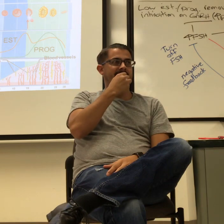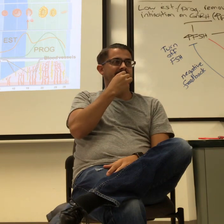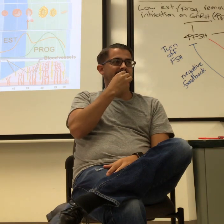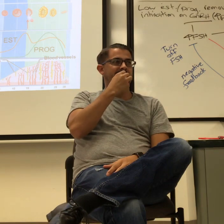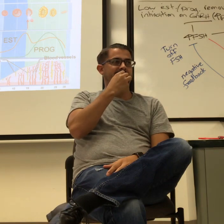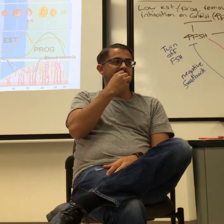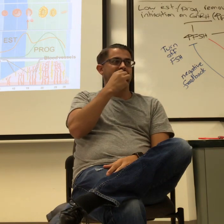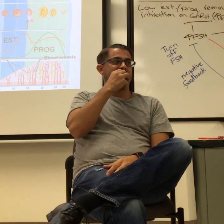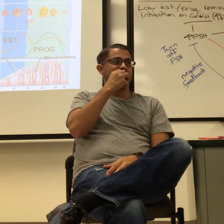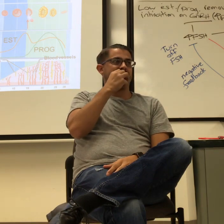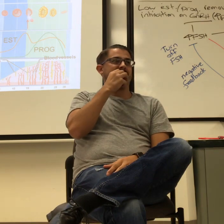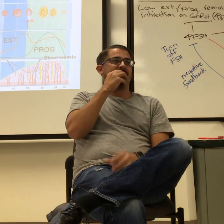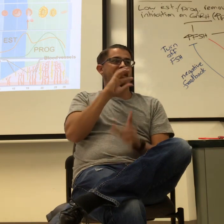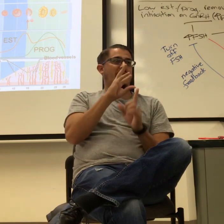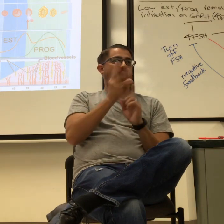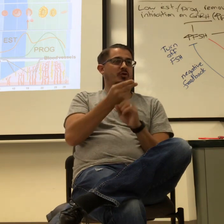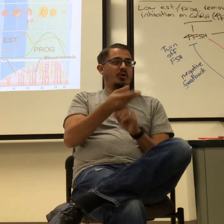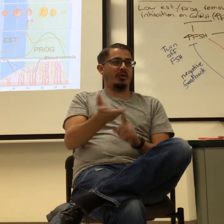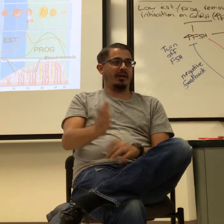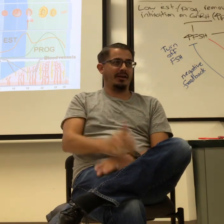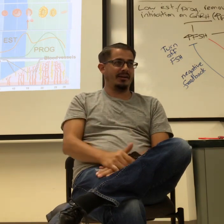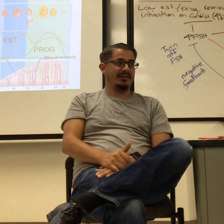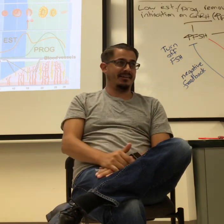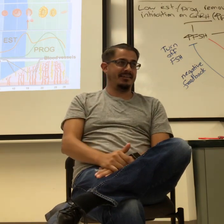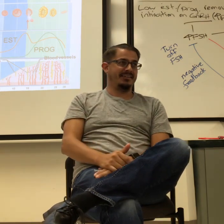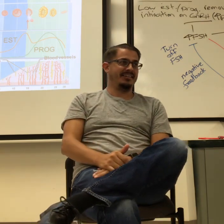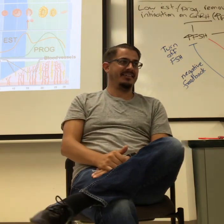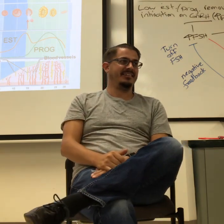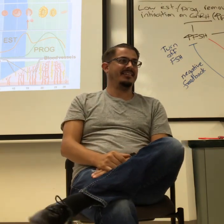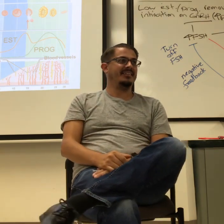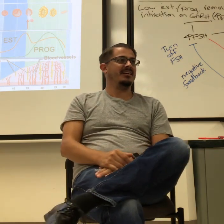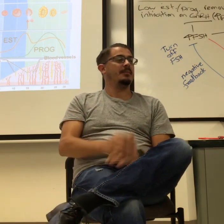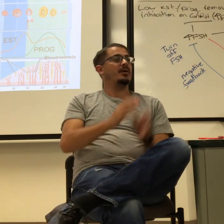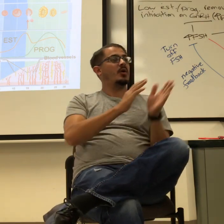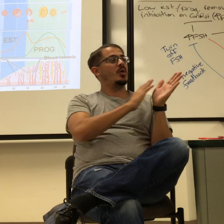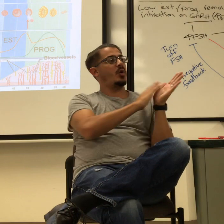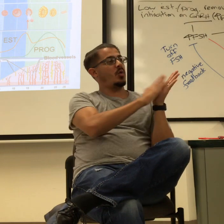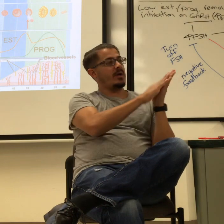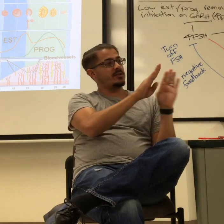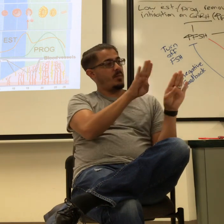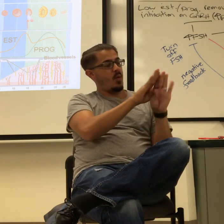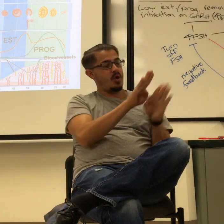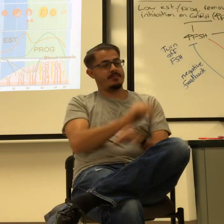All right, so I'm going to clear the board. Before I do that, are there any questions on these notes?